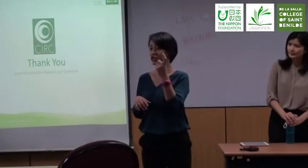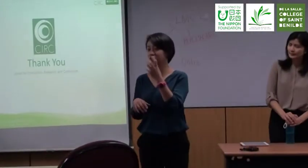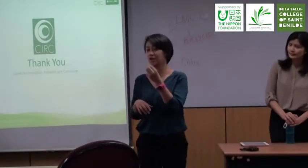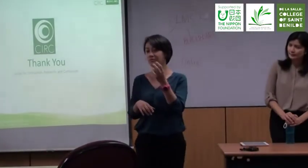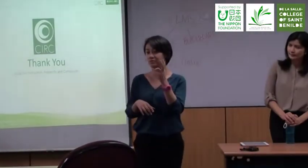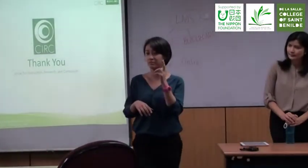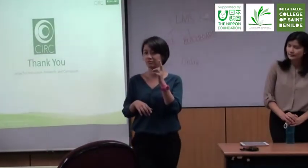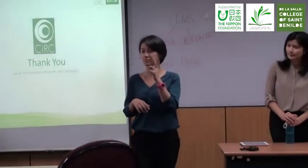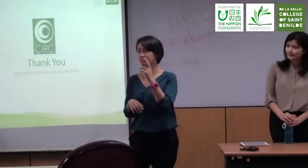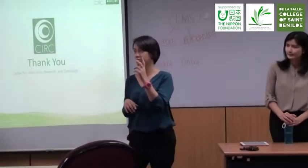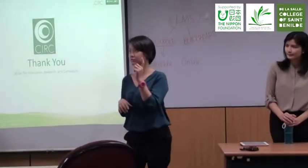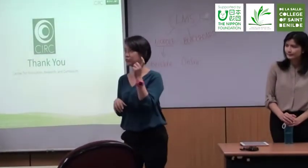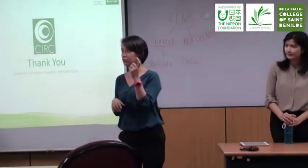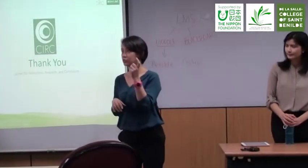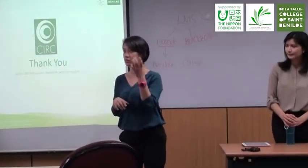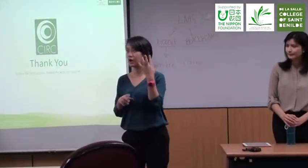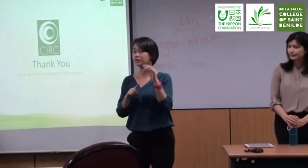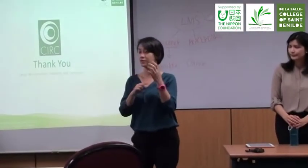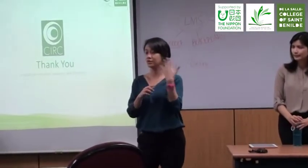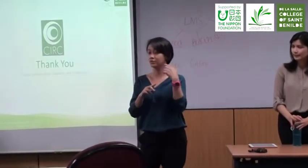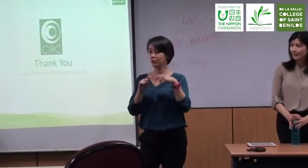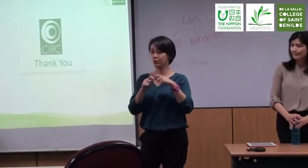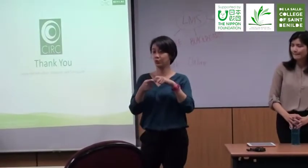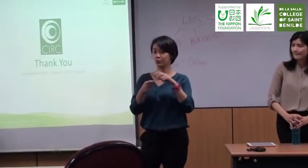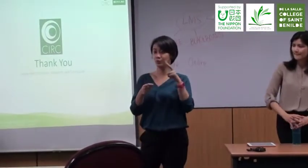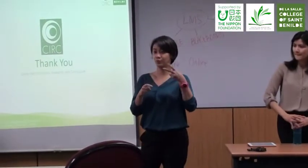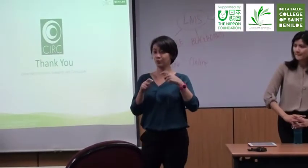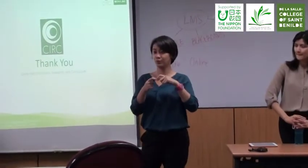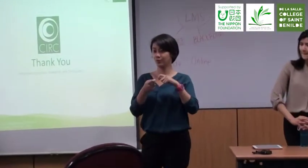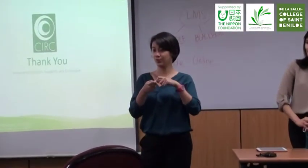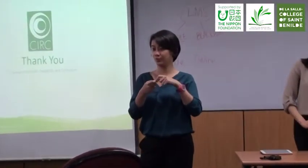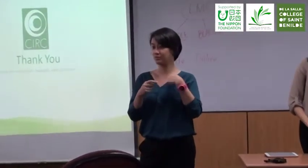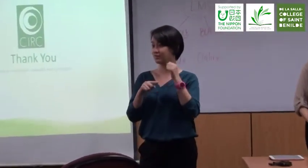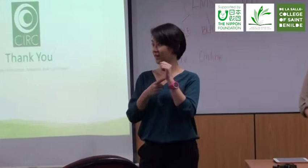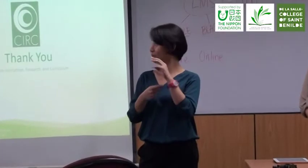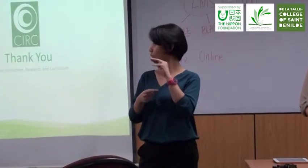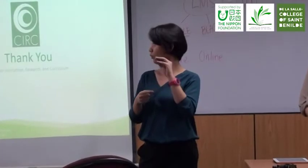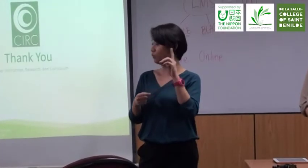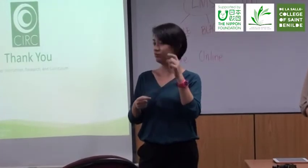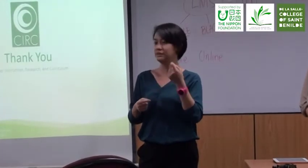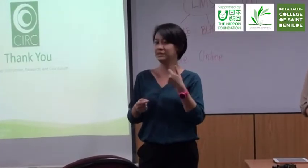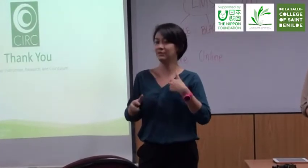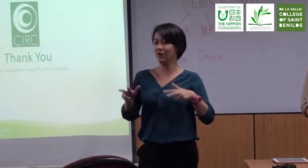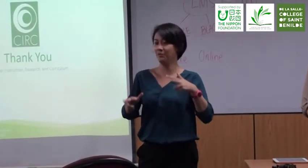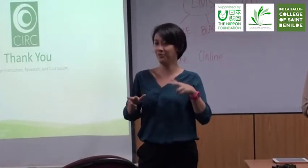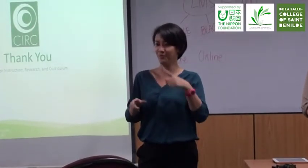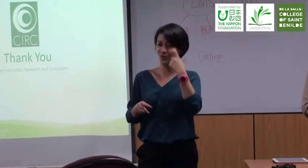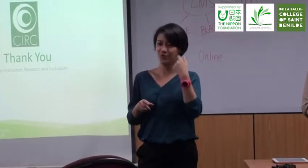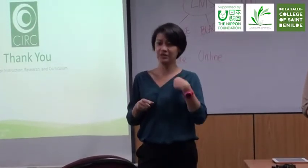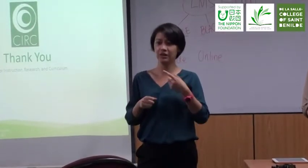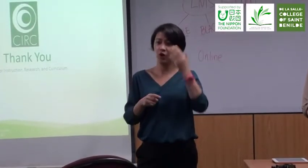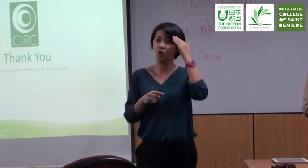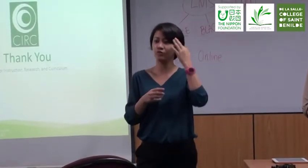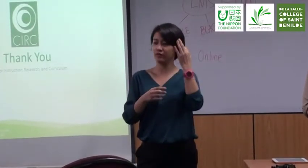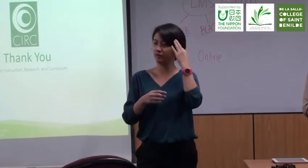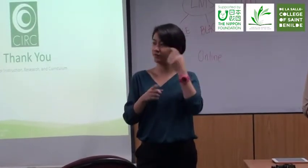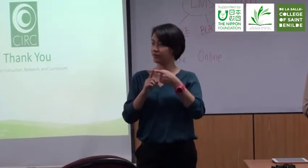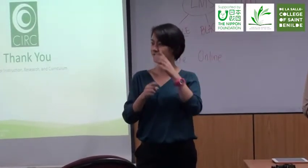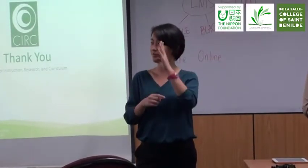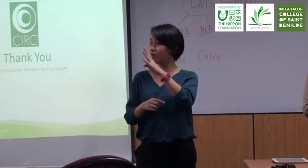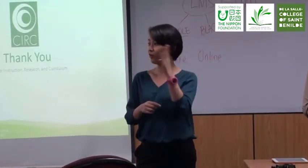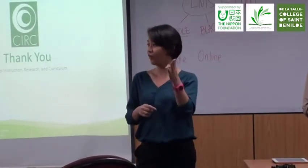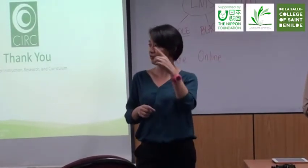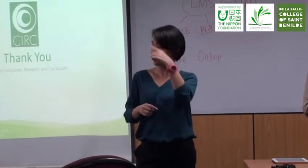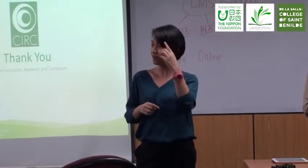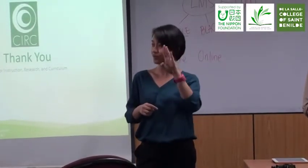For the first time, I used it for my first, and I think I was first time, second year in studio. I was really